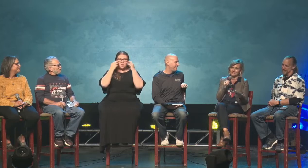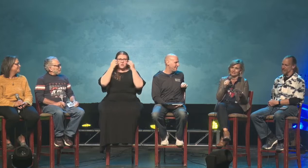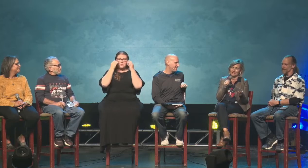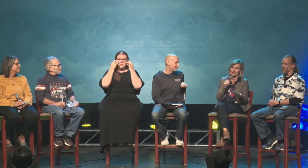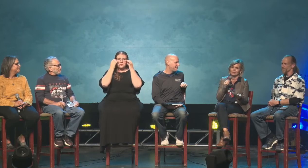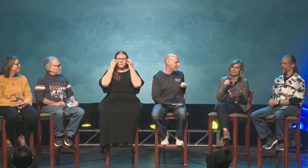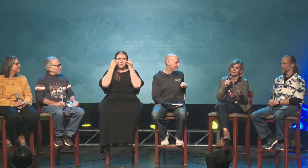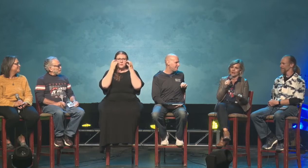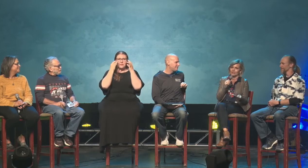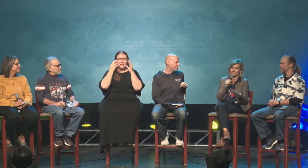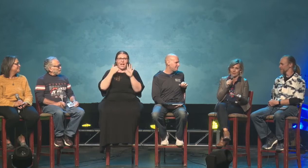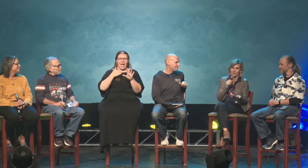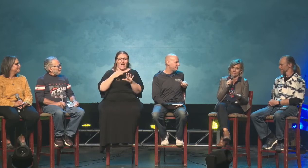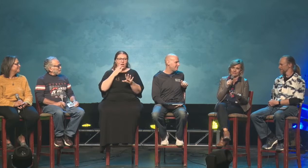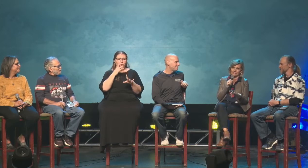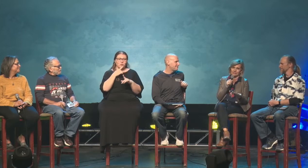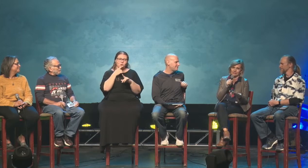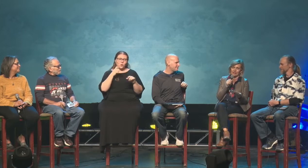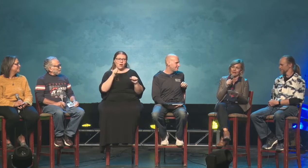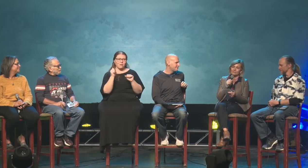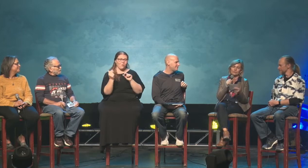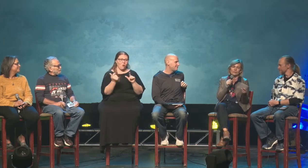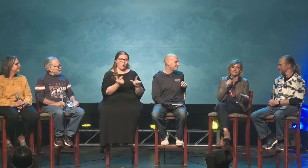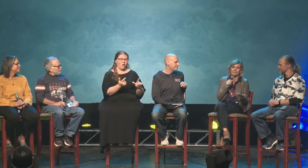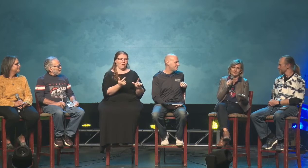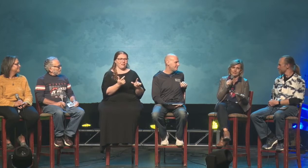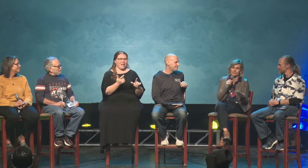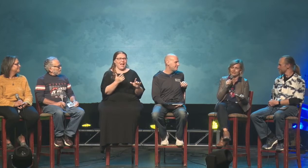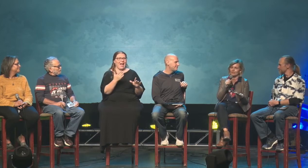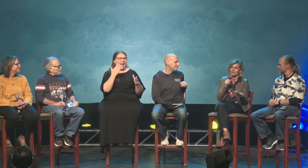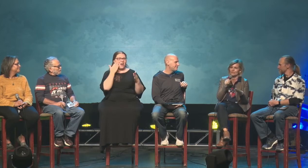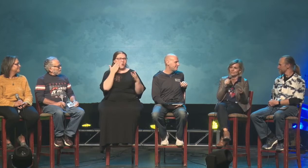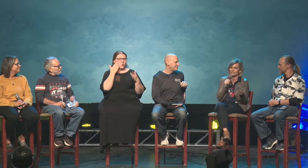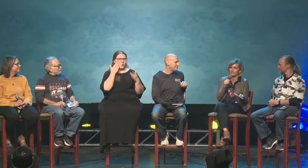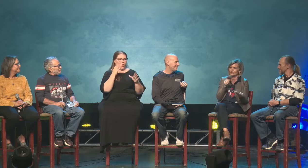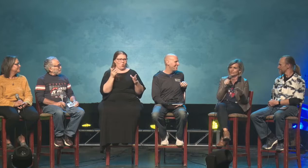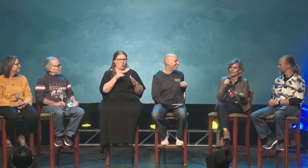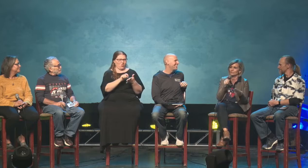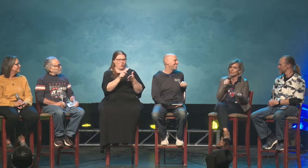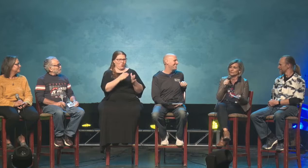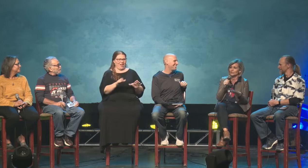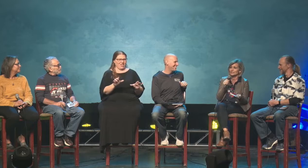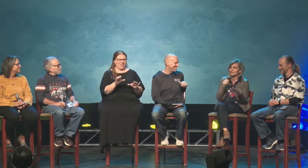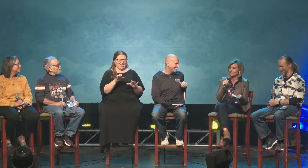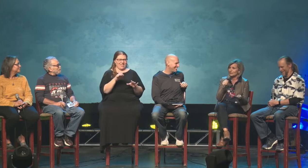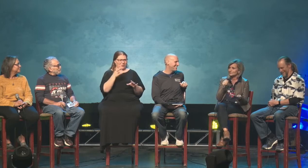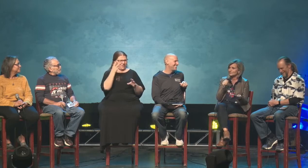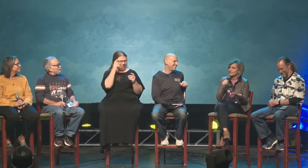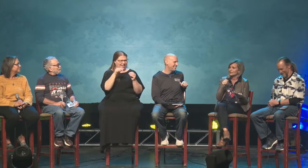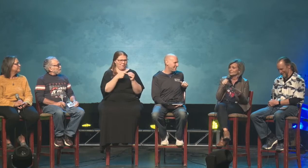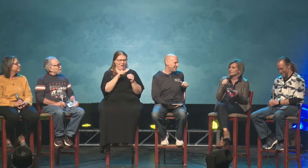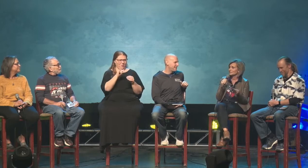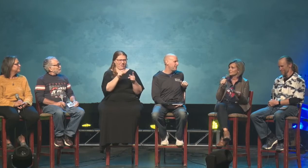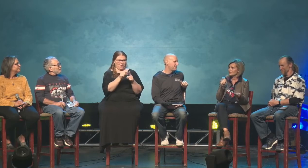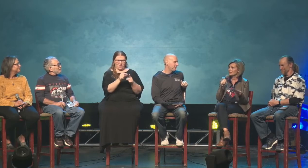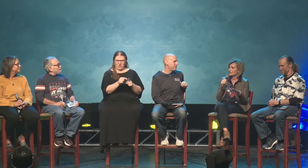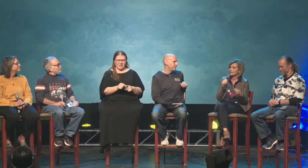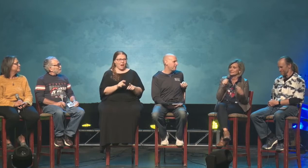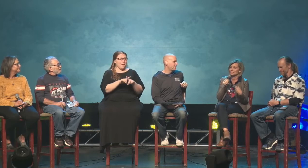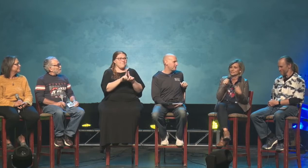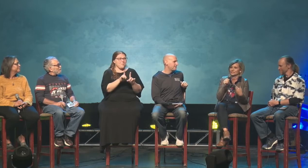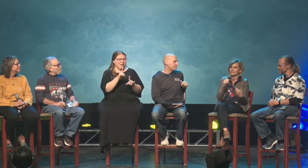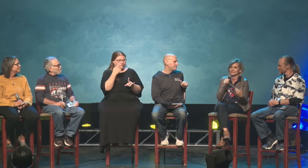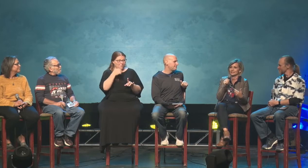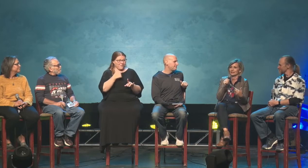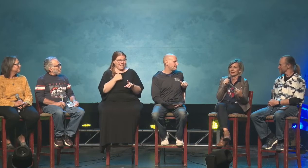eyes, I'll dry them all. I have no idea what Simon and Garfunkel were thinking when they wrote those lyrics, but to me, that's